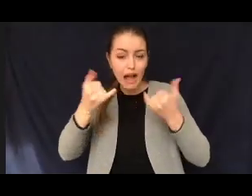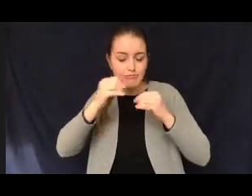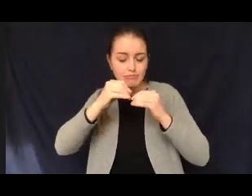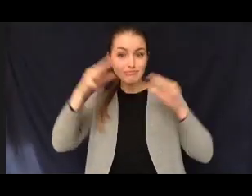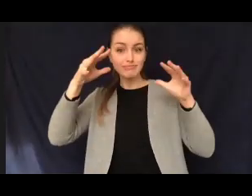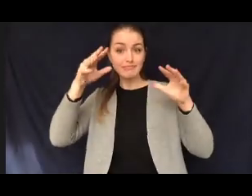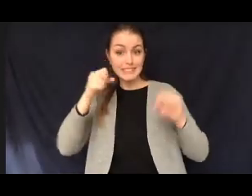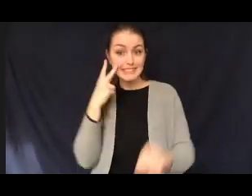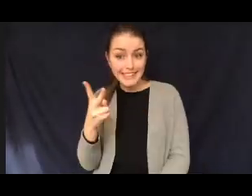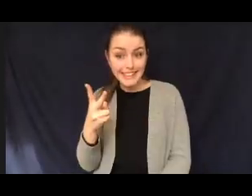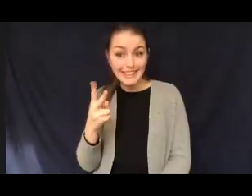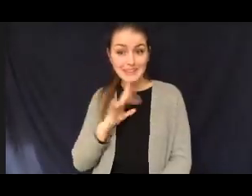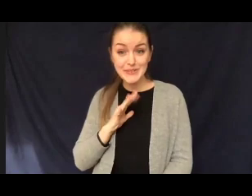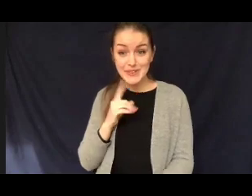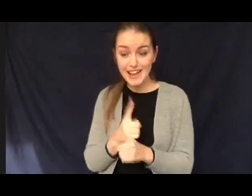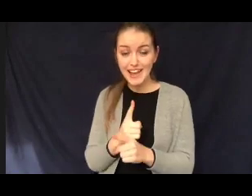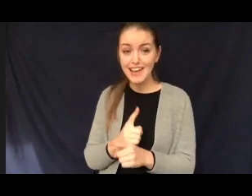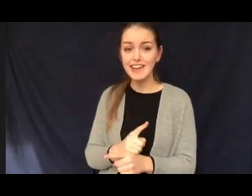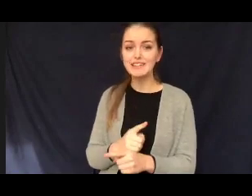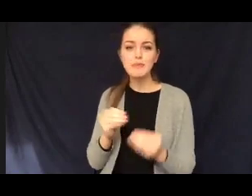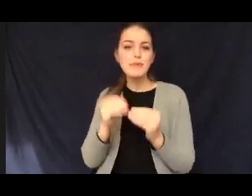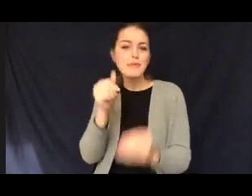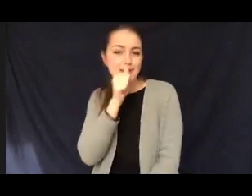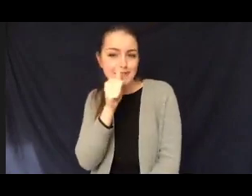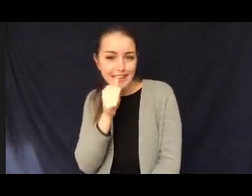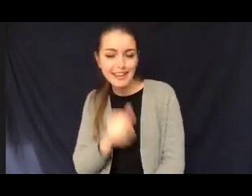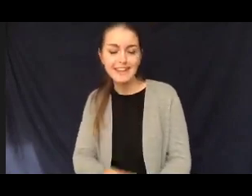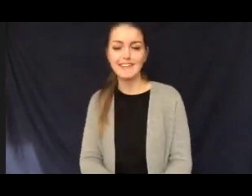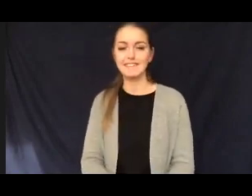that's cool. Pretty cool, huh? Yeah, a little privacy. Yep.